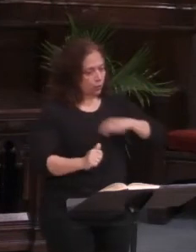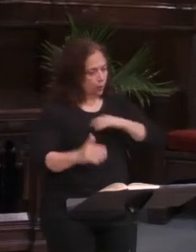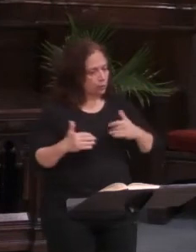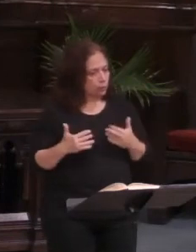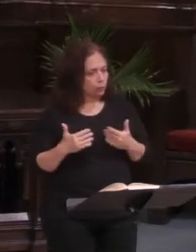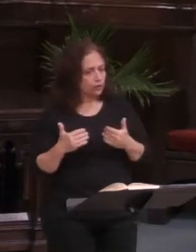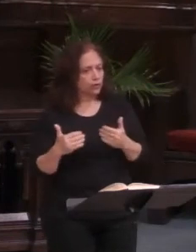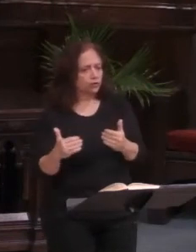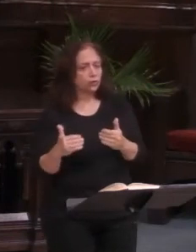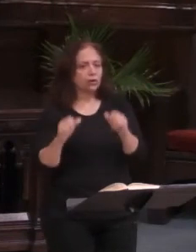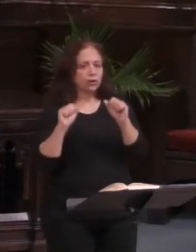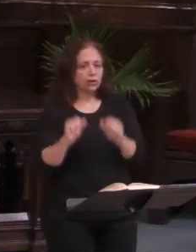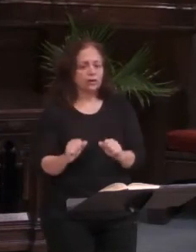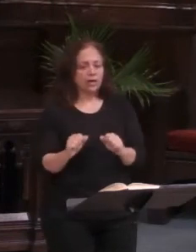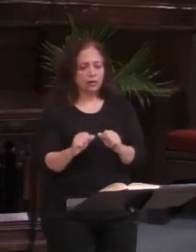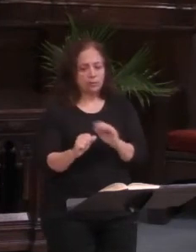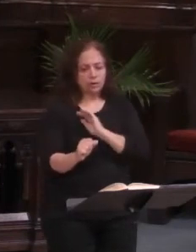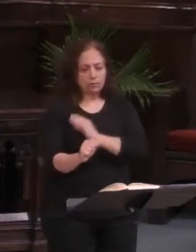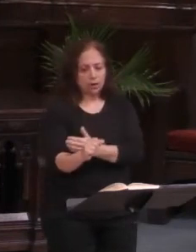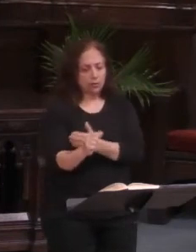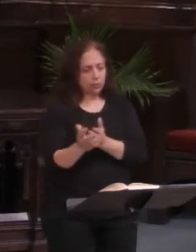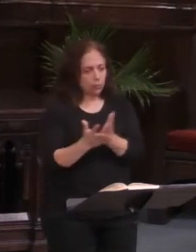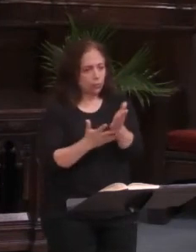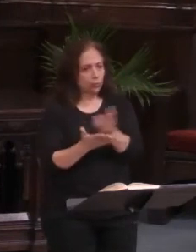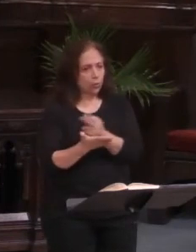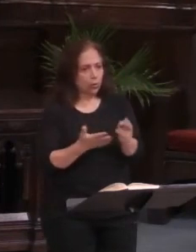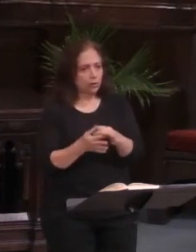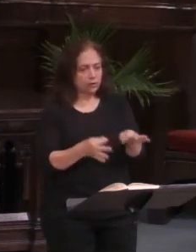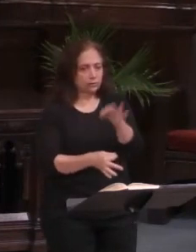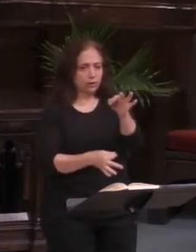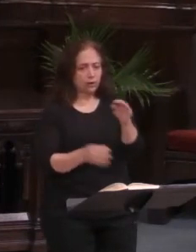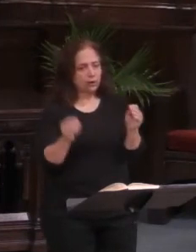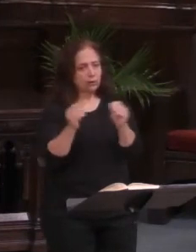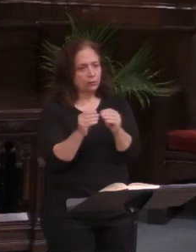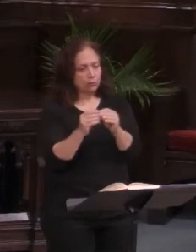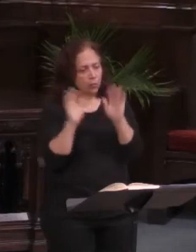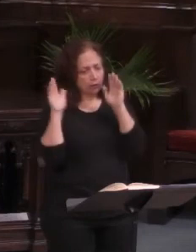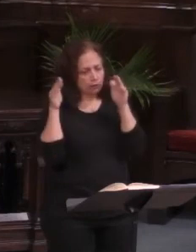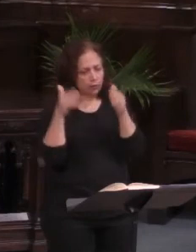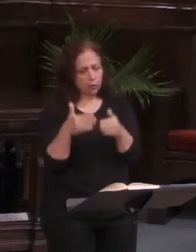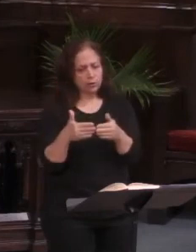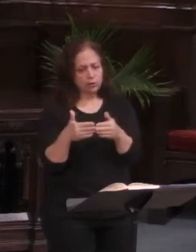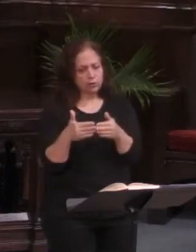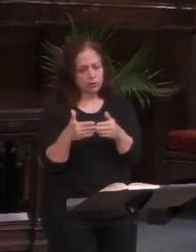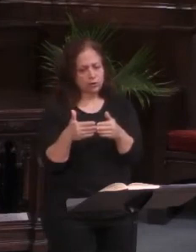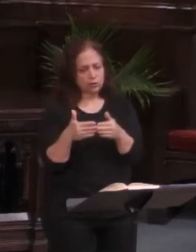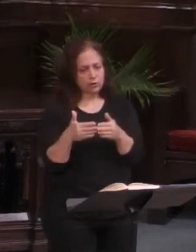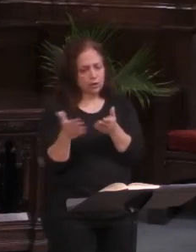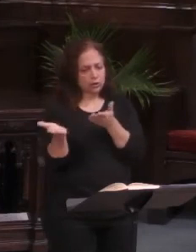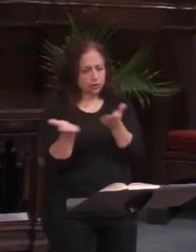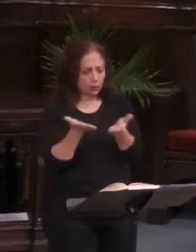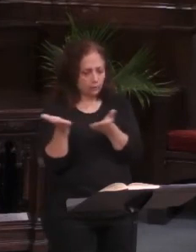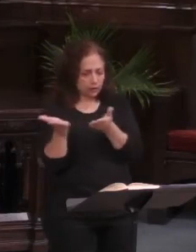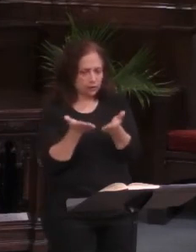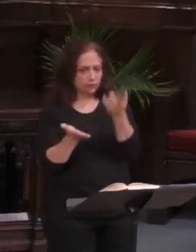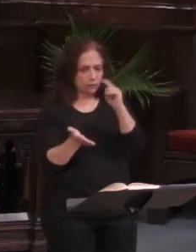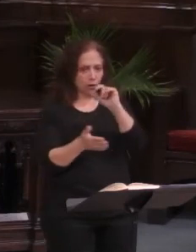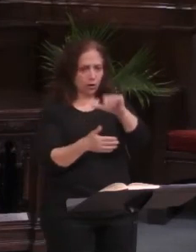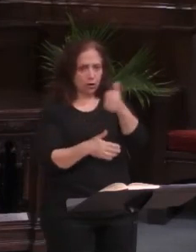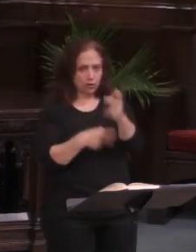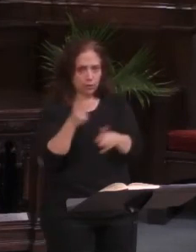into can be powered by the Holy Spirit and more focused on service to